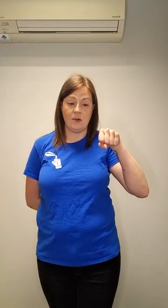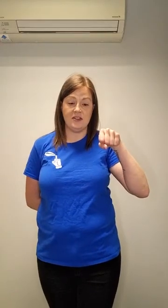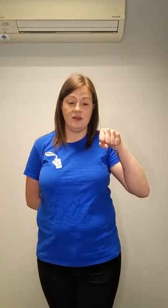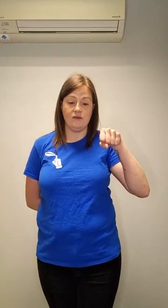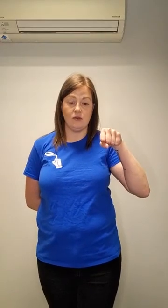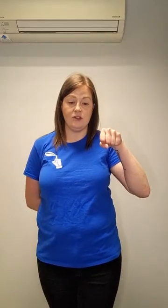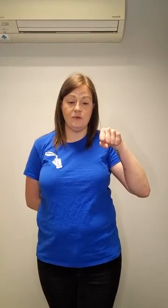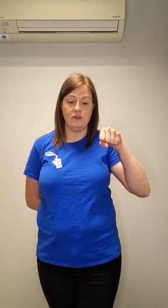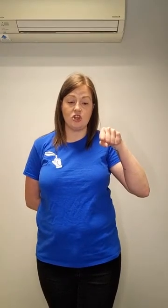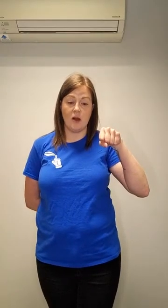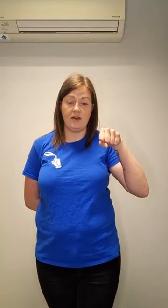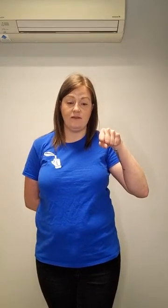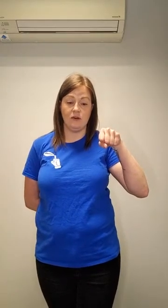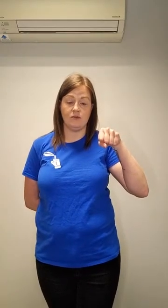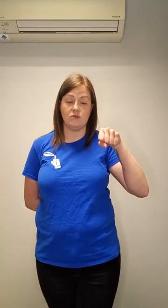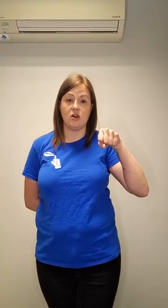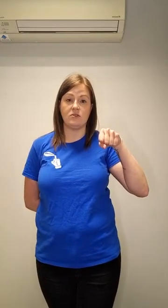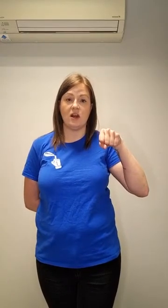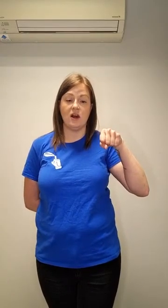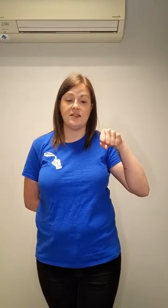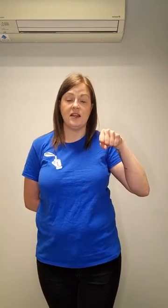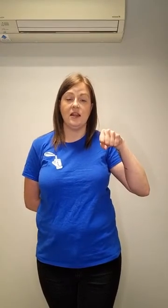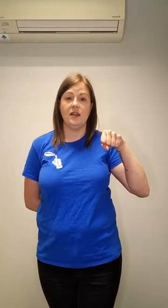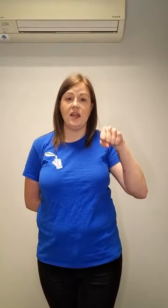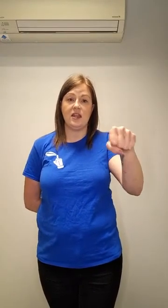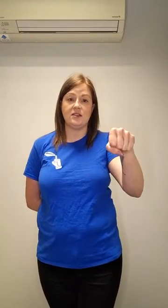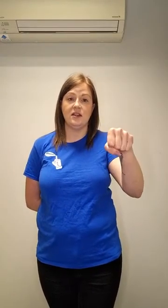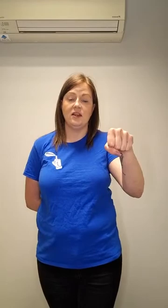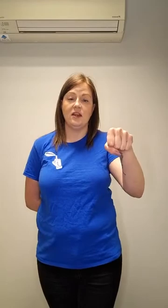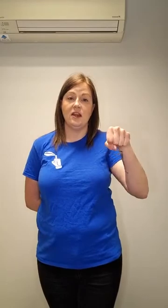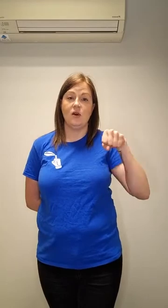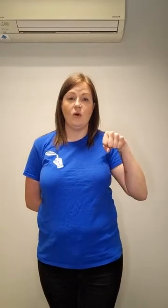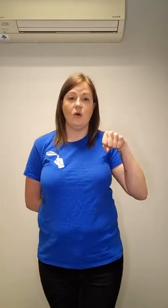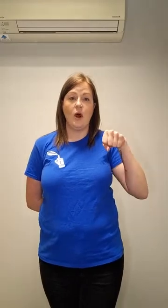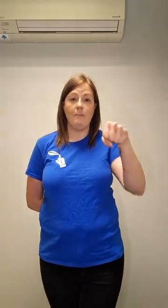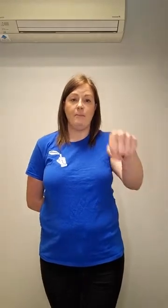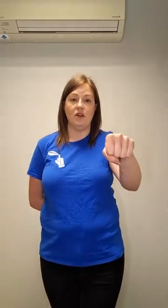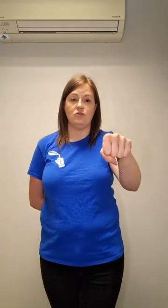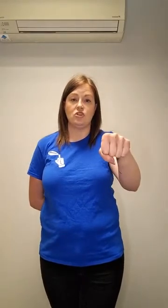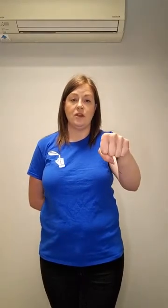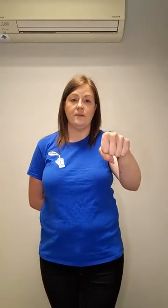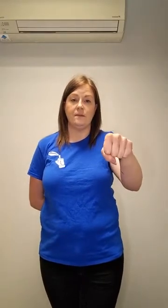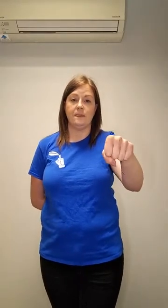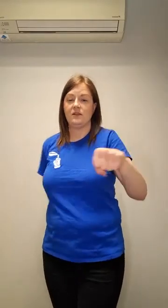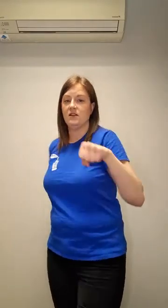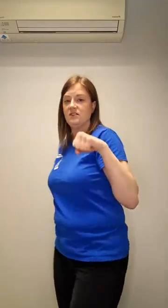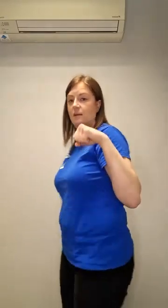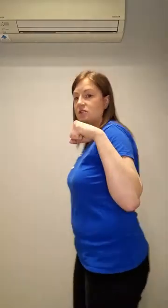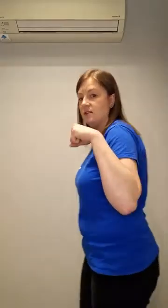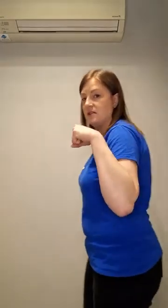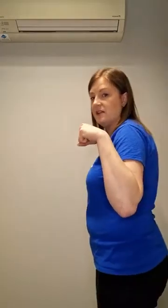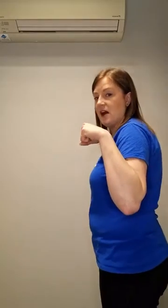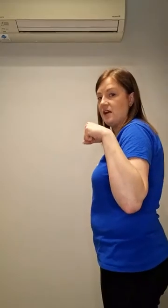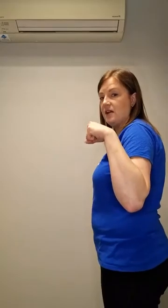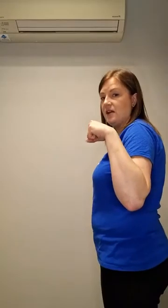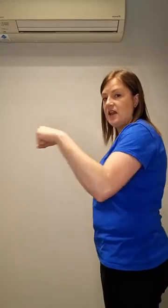pointing forward. Move sharply forward from shoulder height. Hit or punch. Turn sideways so you can see that.